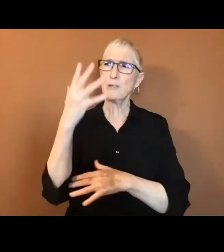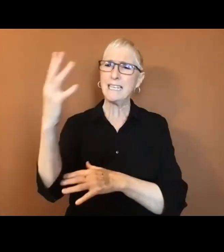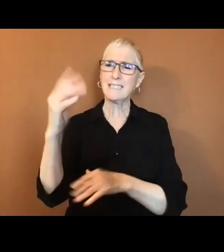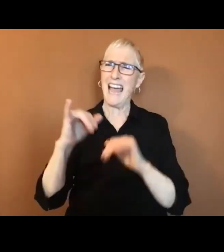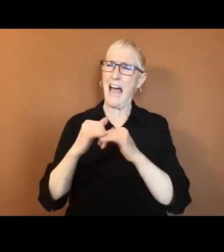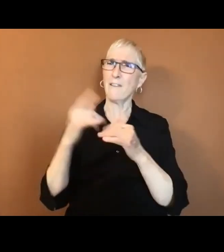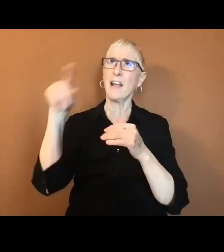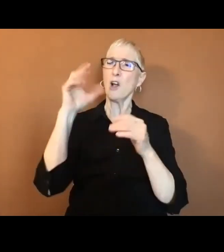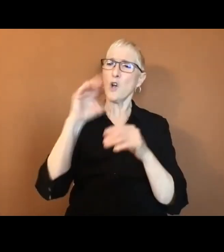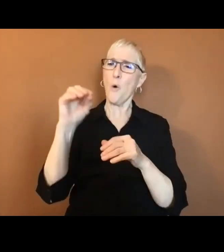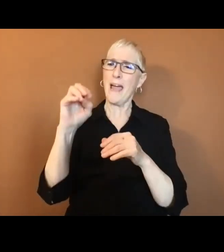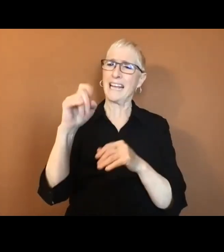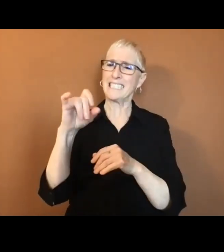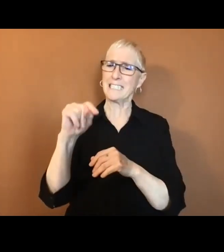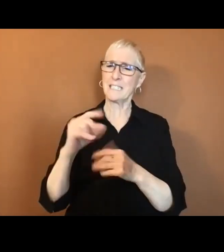coexist.